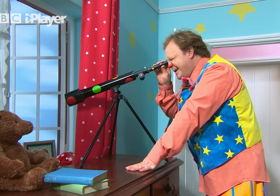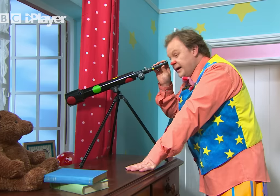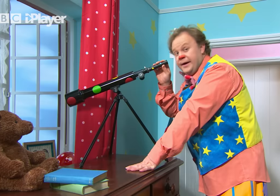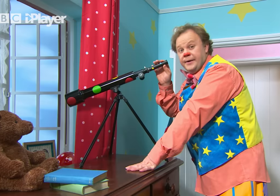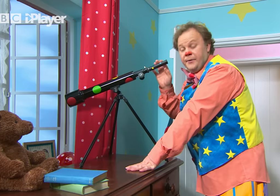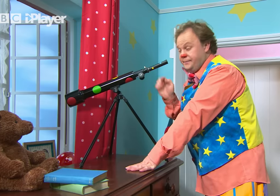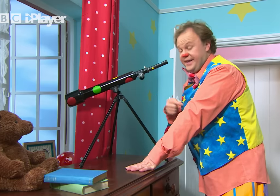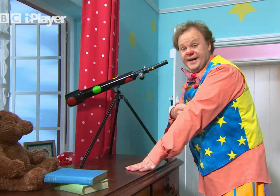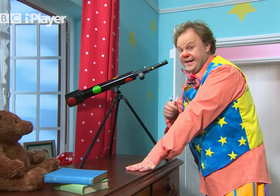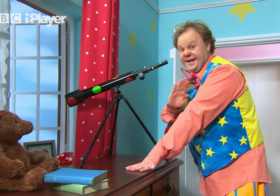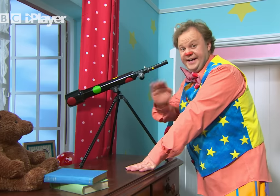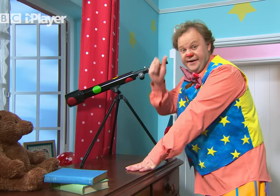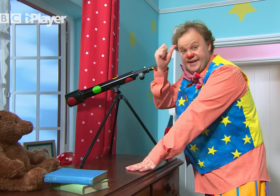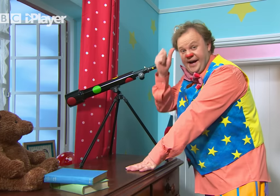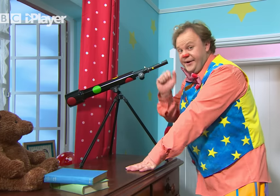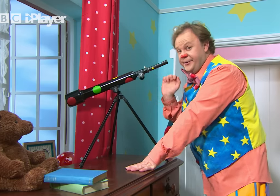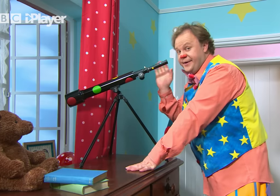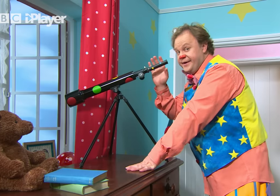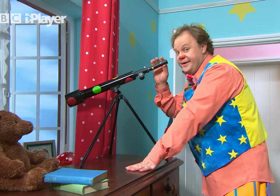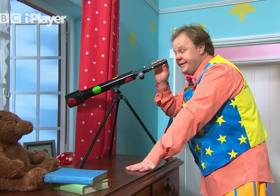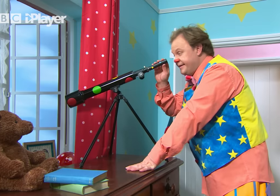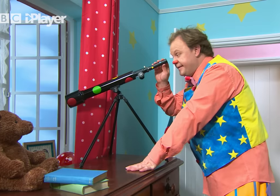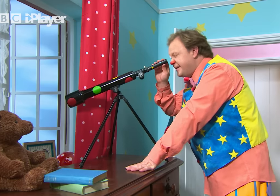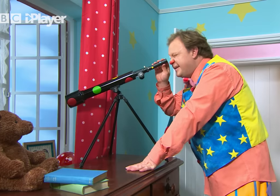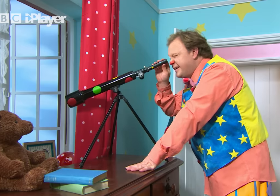get her hat back? I don't know!